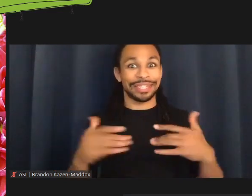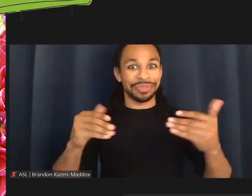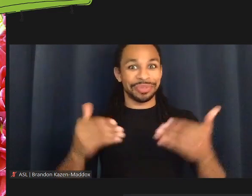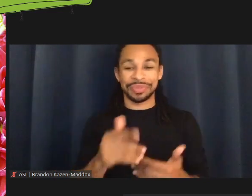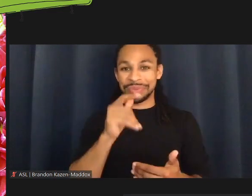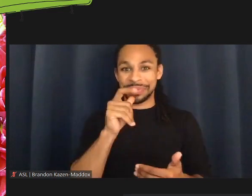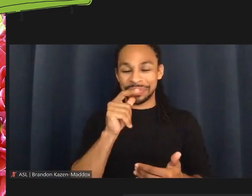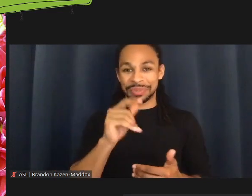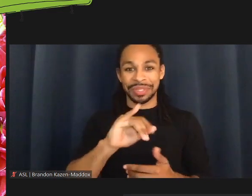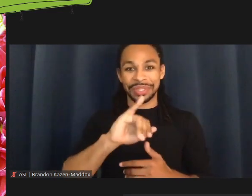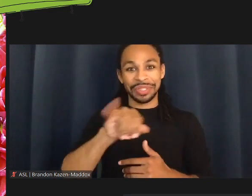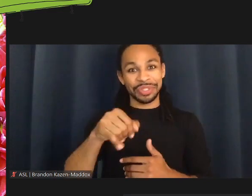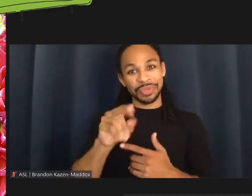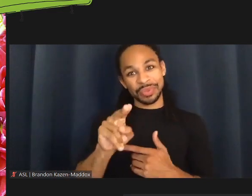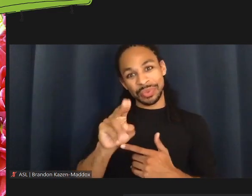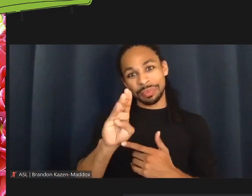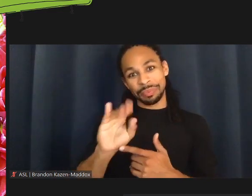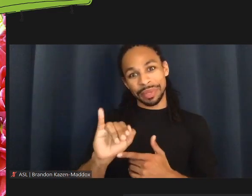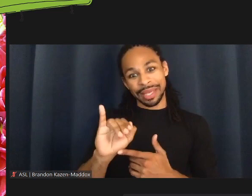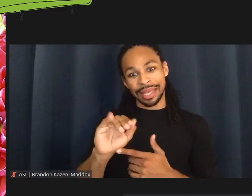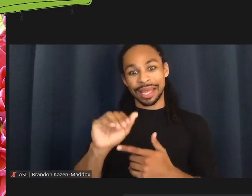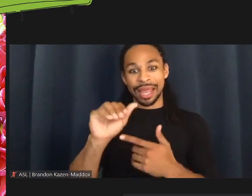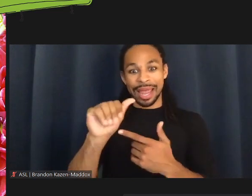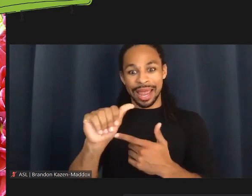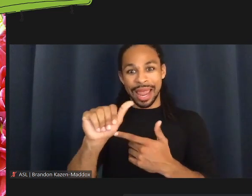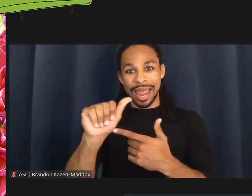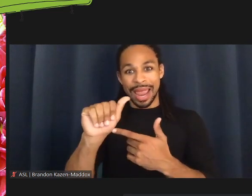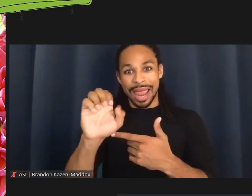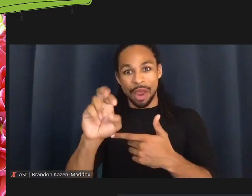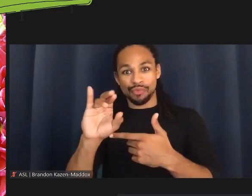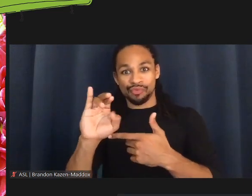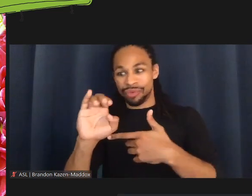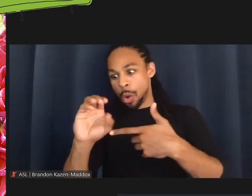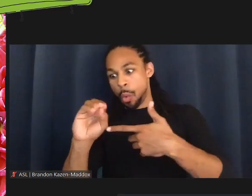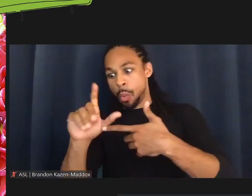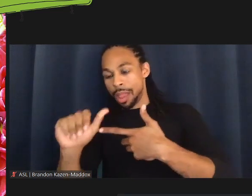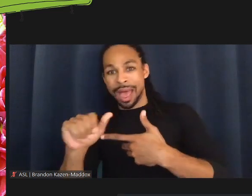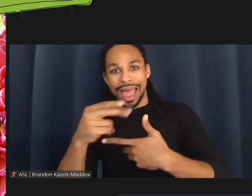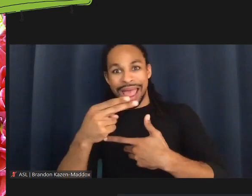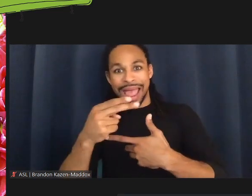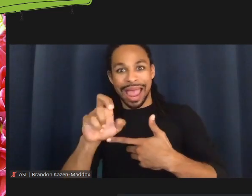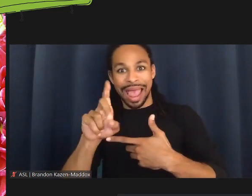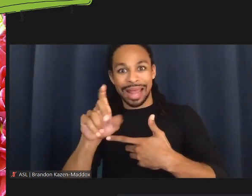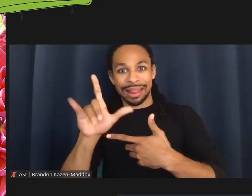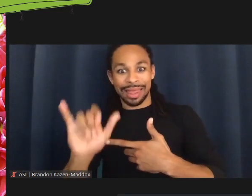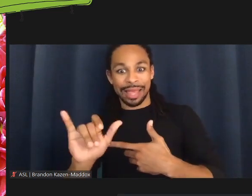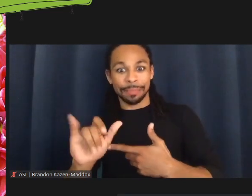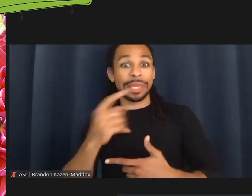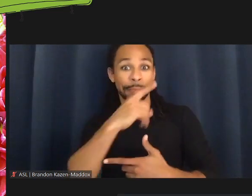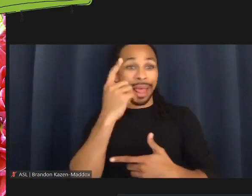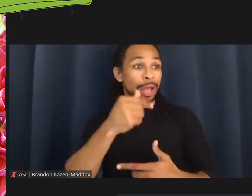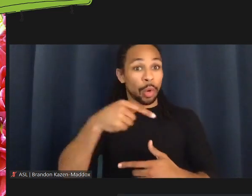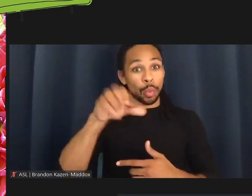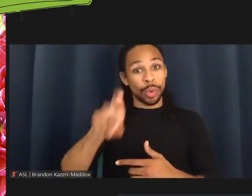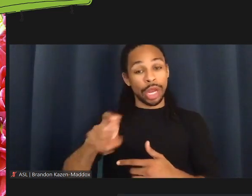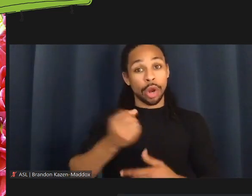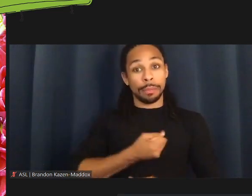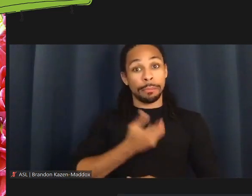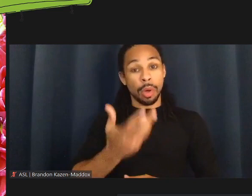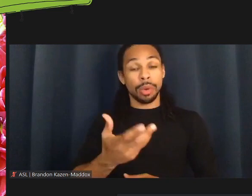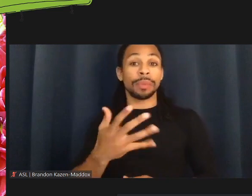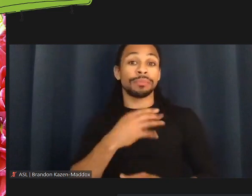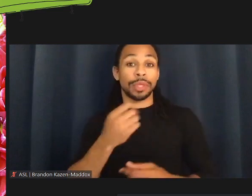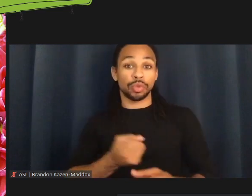Jubi Arriola-Headley. He is a Black queer poet, storyteller, and first-generation United